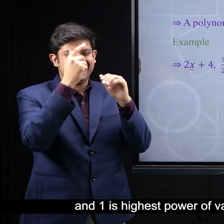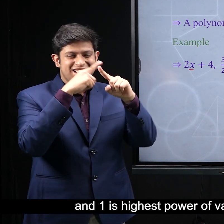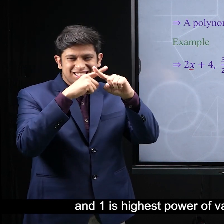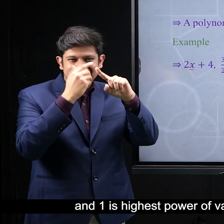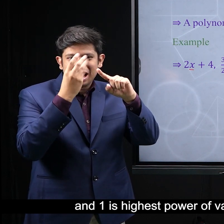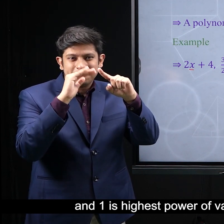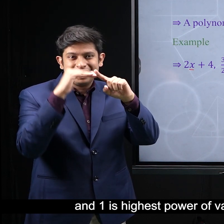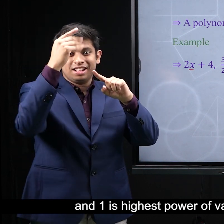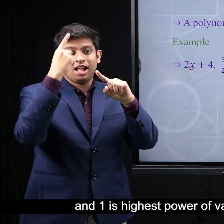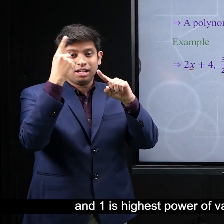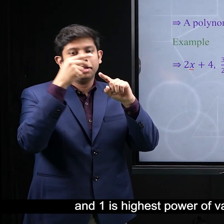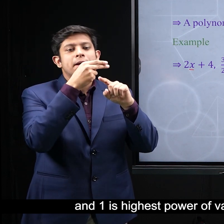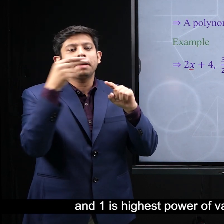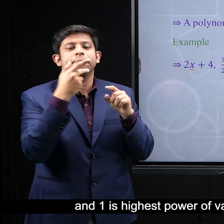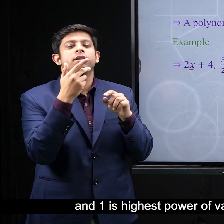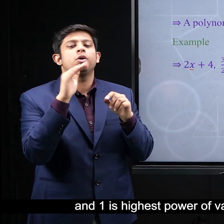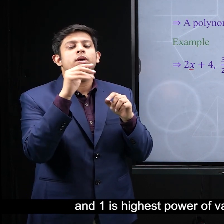of polynomial.